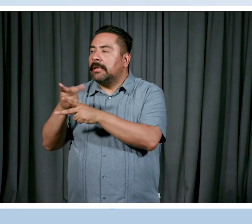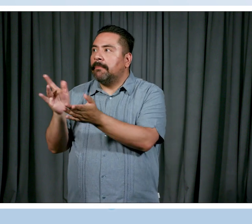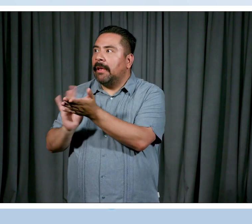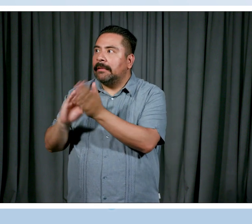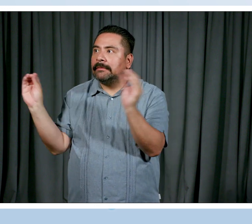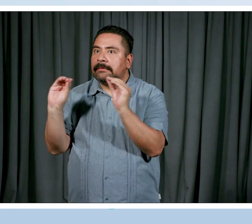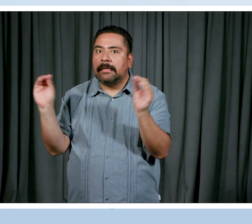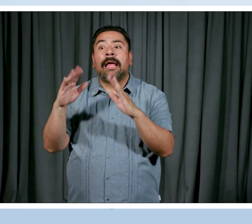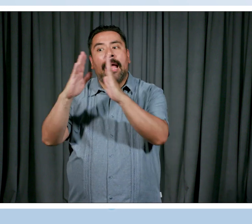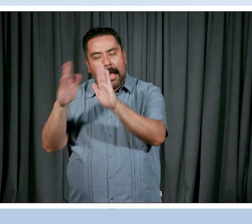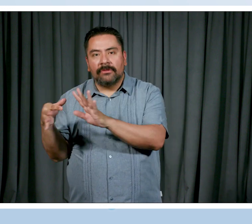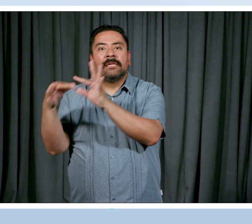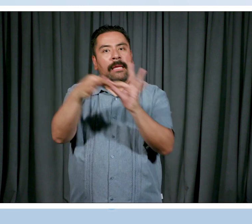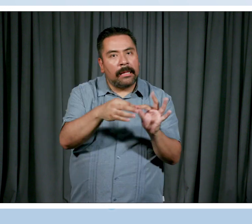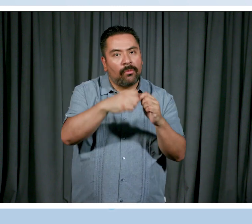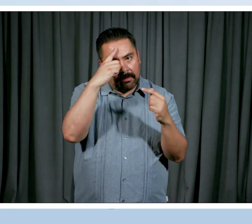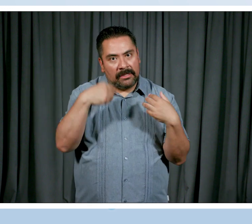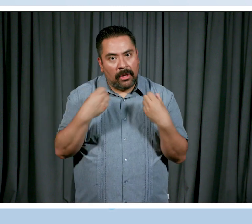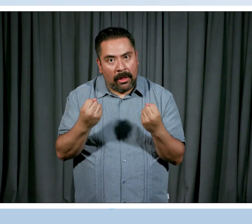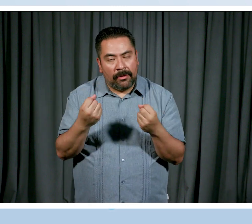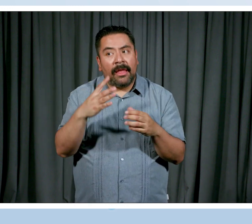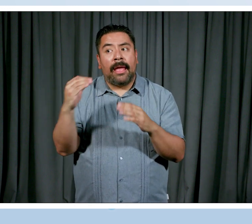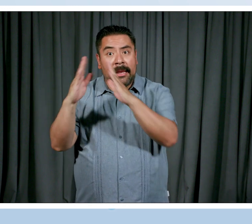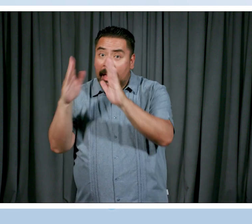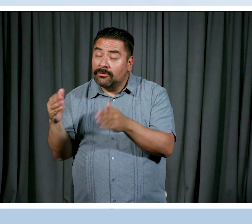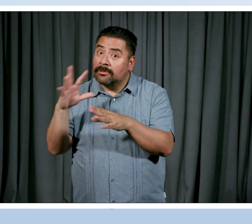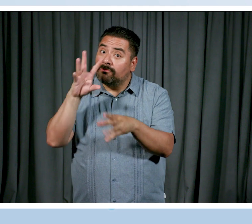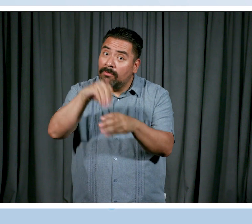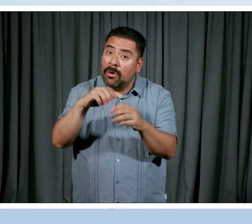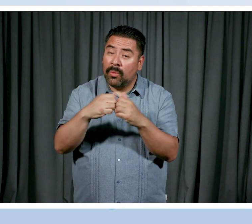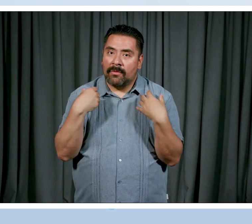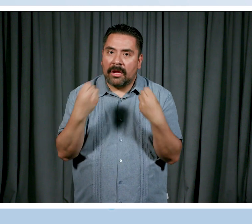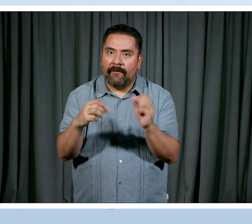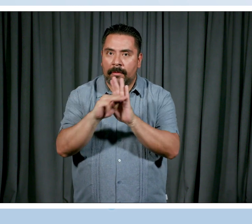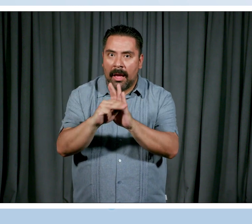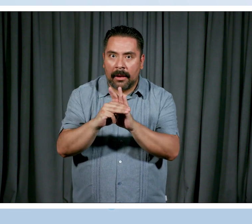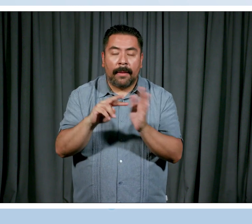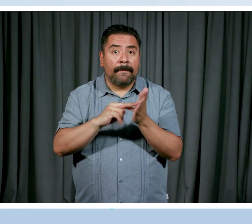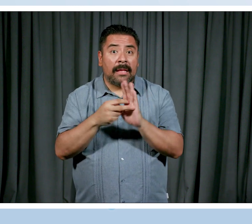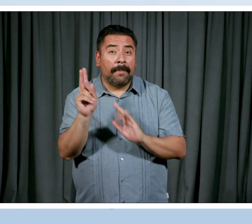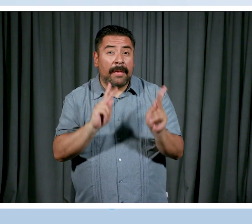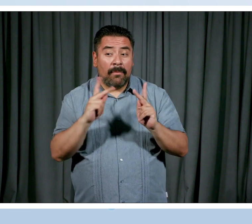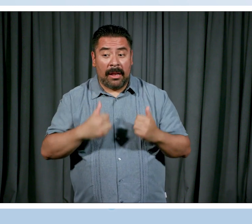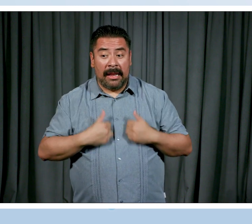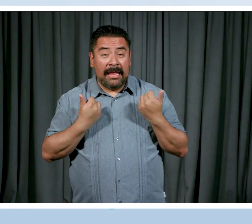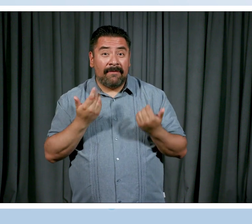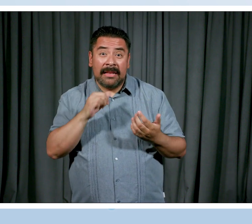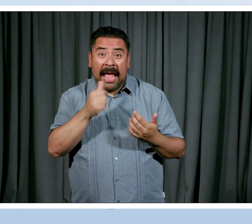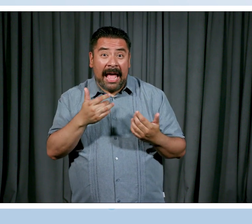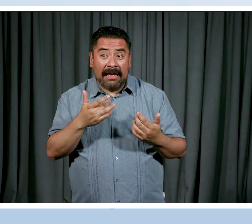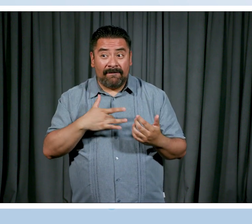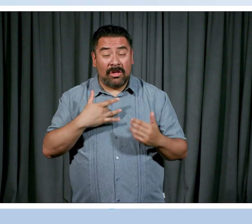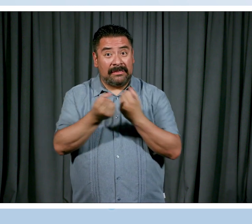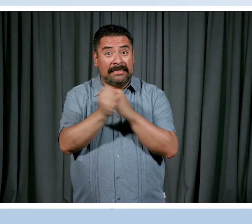is part of healthcare and it's absolutely part of the recovery model. That's inclusive, too, of spaces where people may be living where they feel unsafe in their